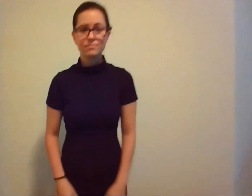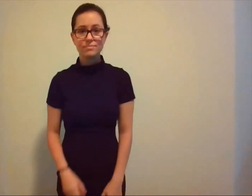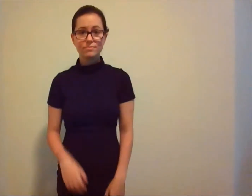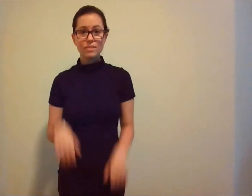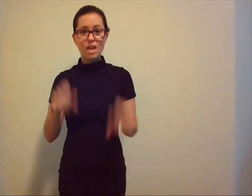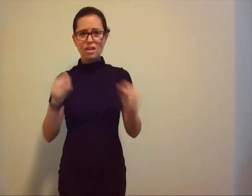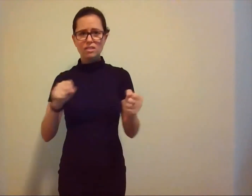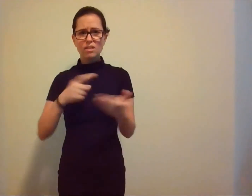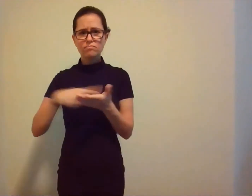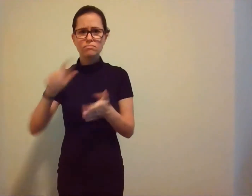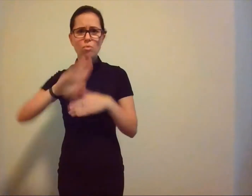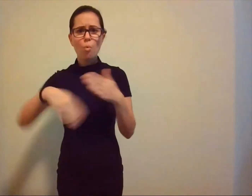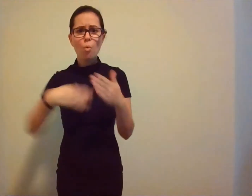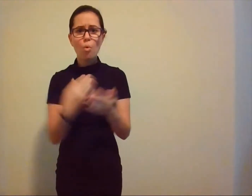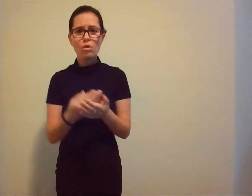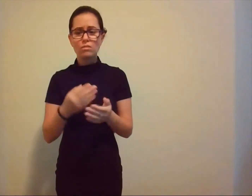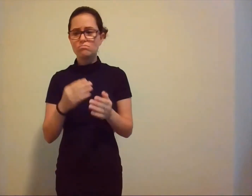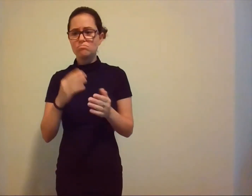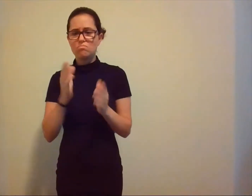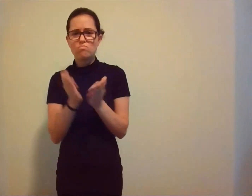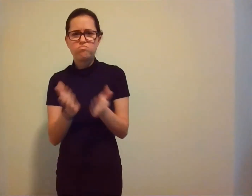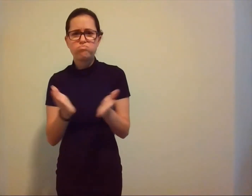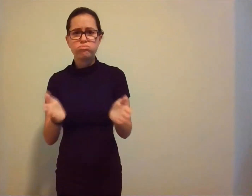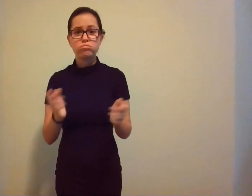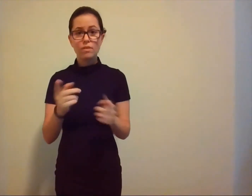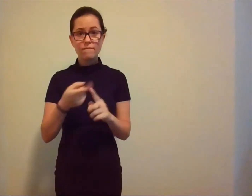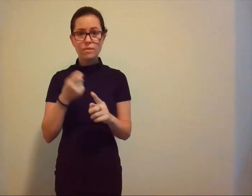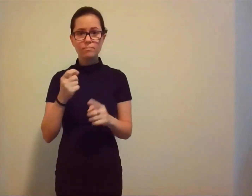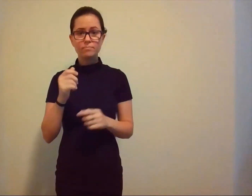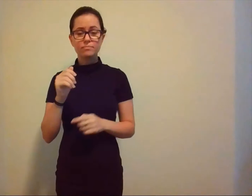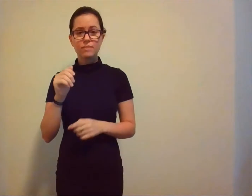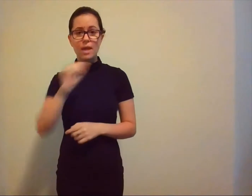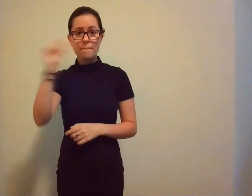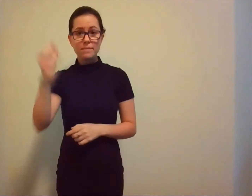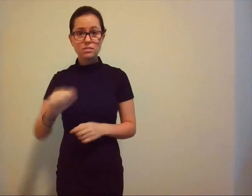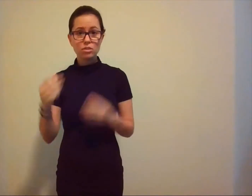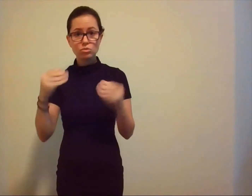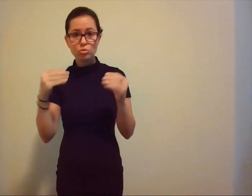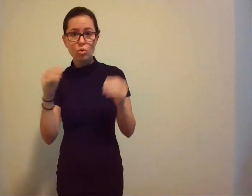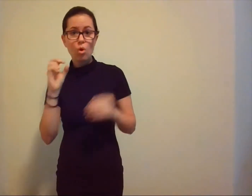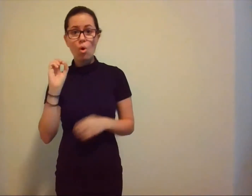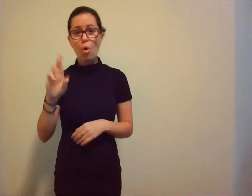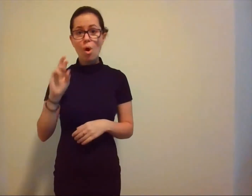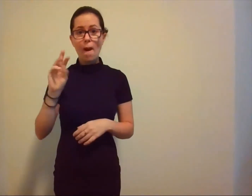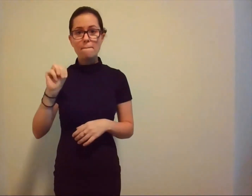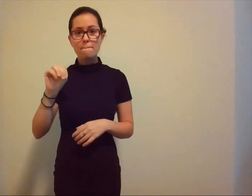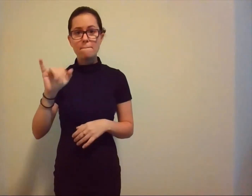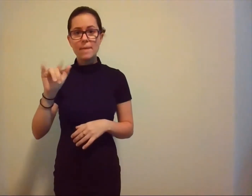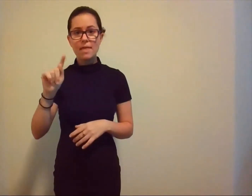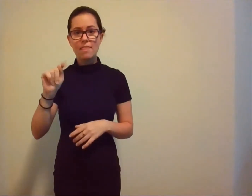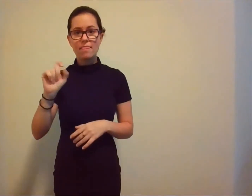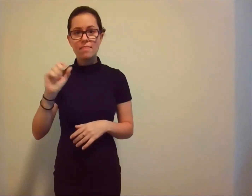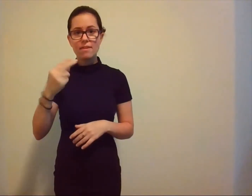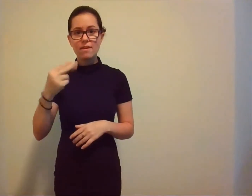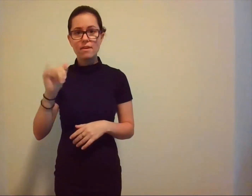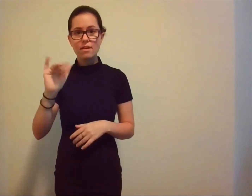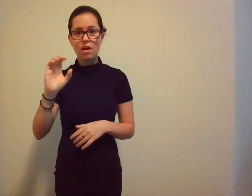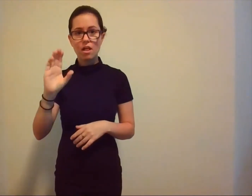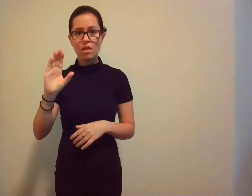What do we call it? Mythicality. Connectivity. That's the connectivity from the mythicalities. Where is that